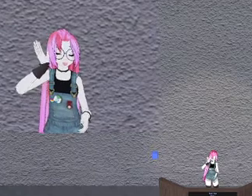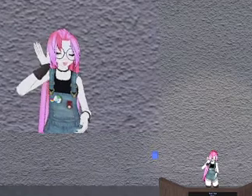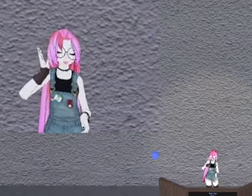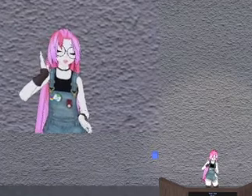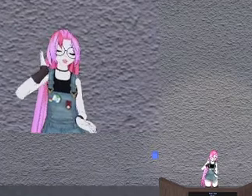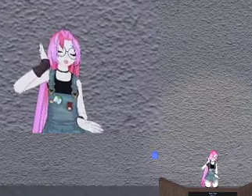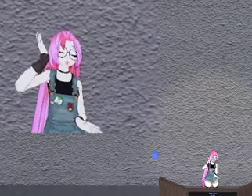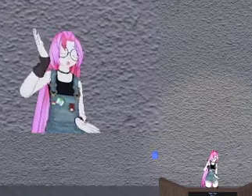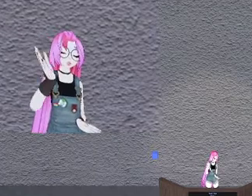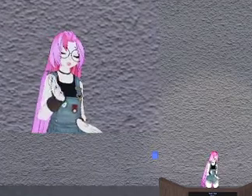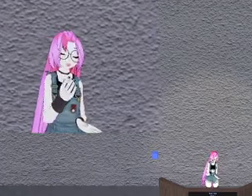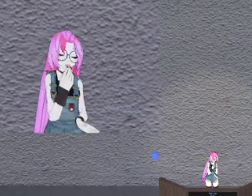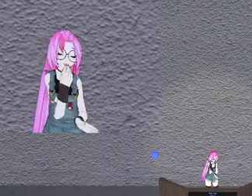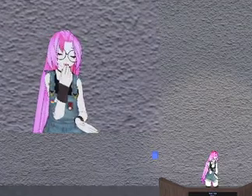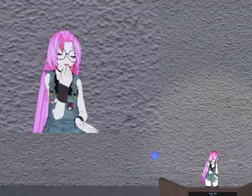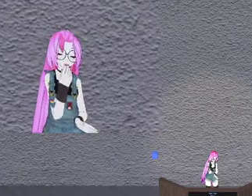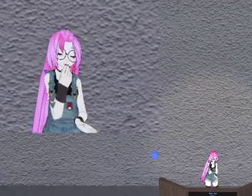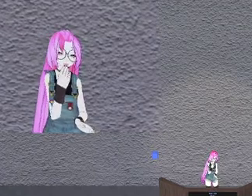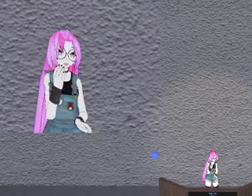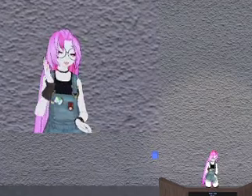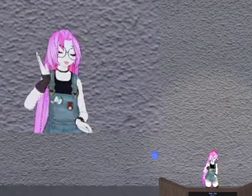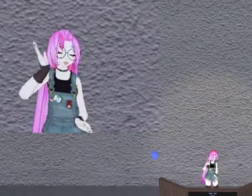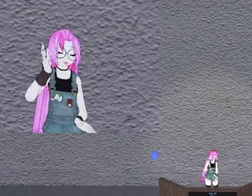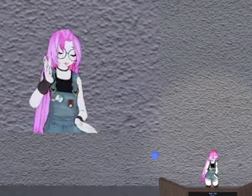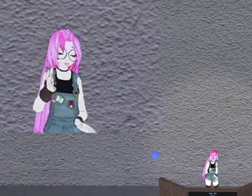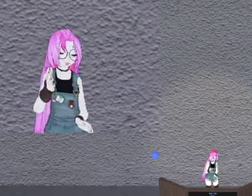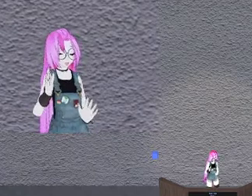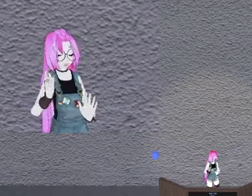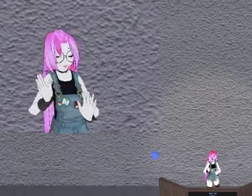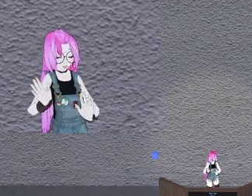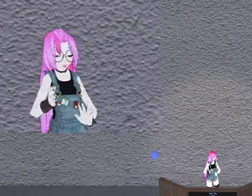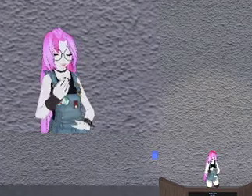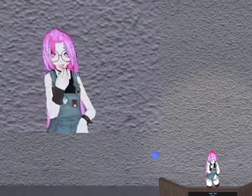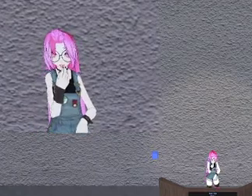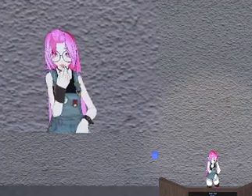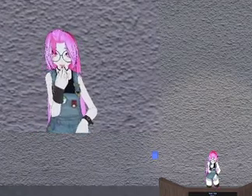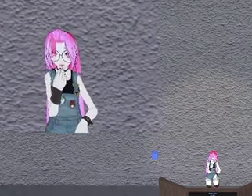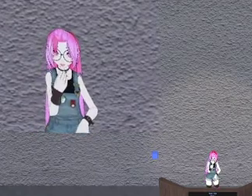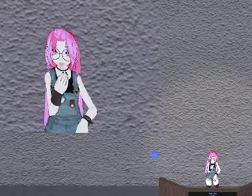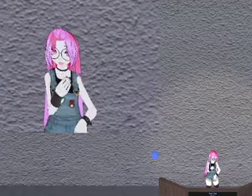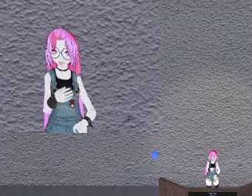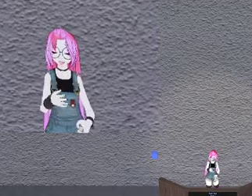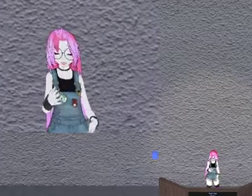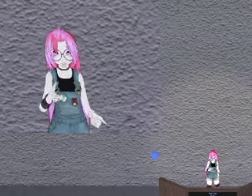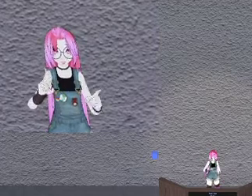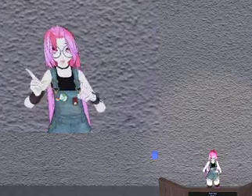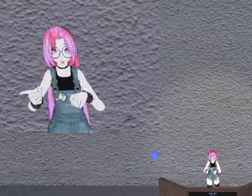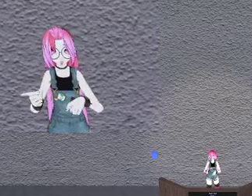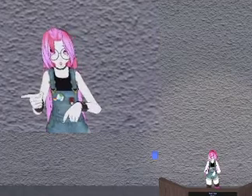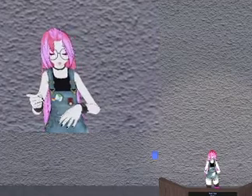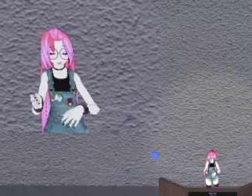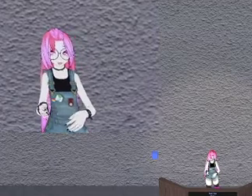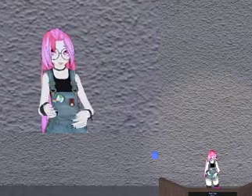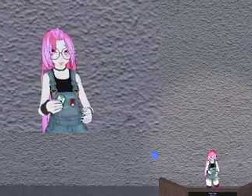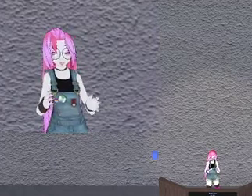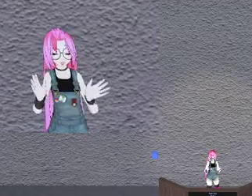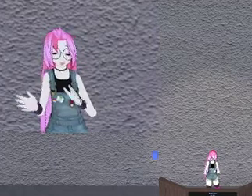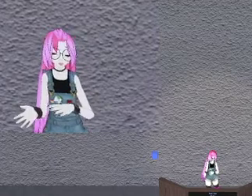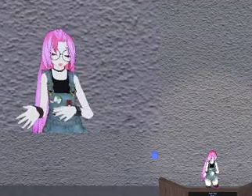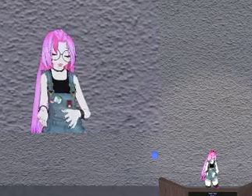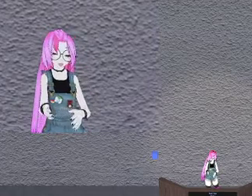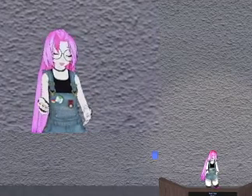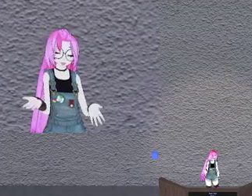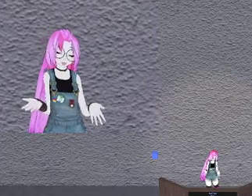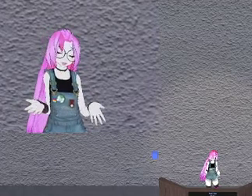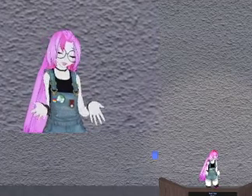thing. You're going to say I will eat. In the future, pretty soon, I'm going to eat. Not I'm getting up to